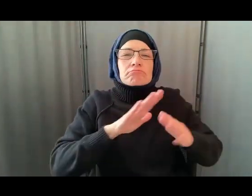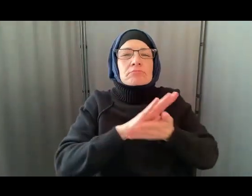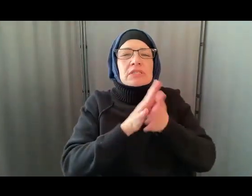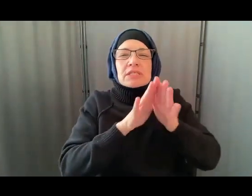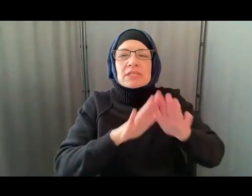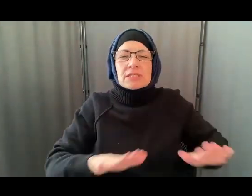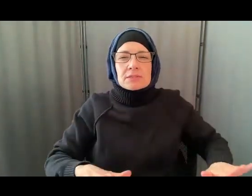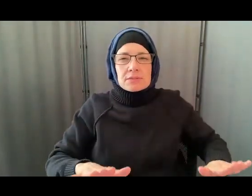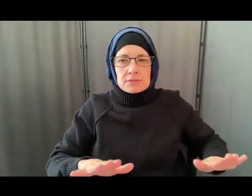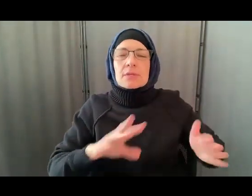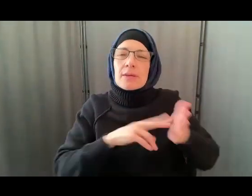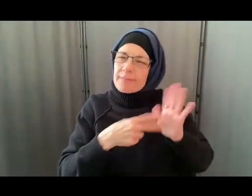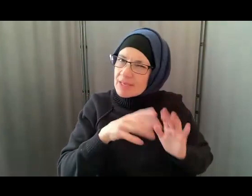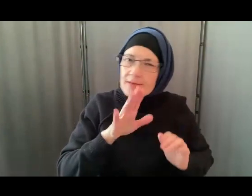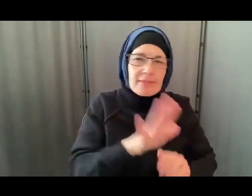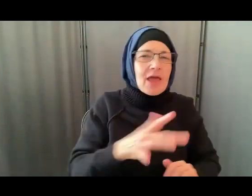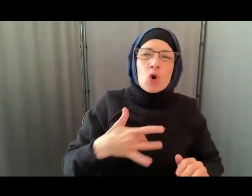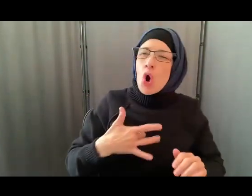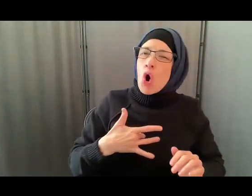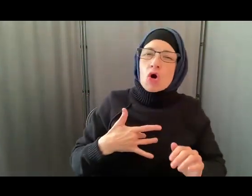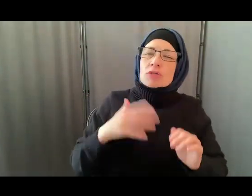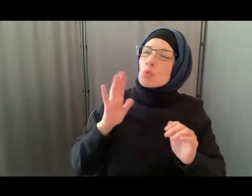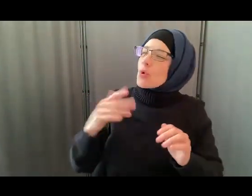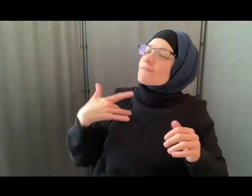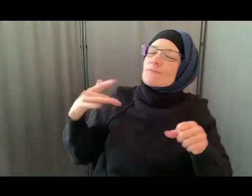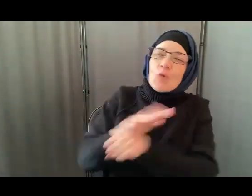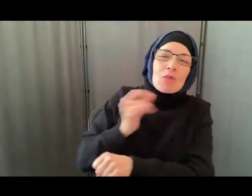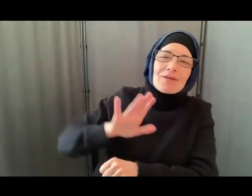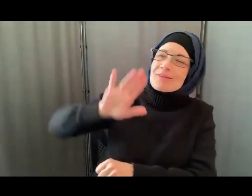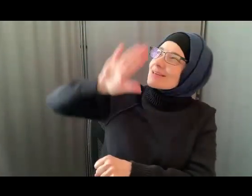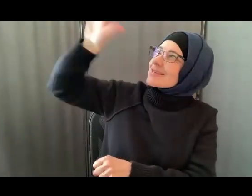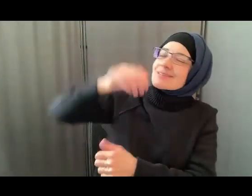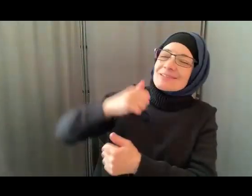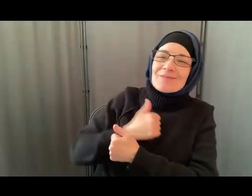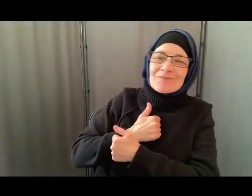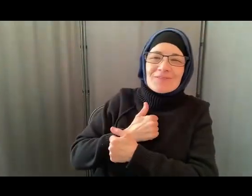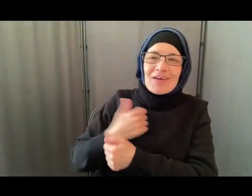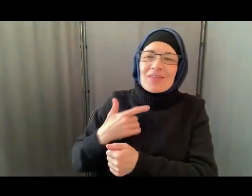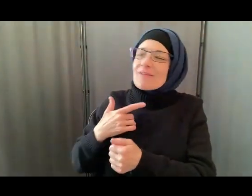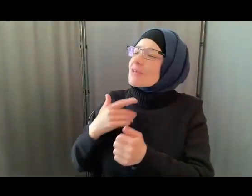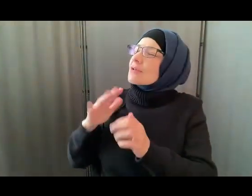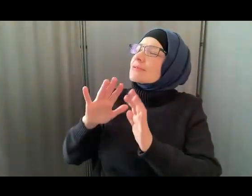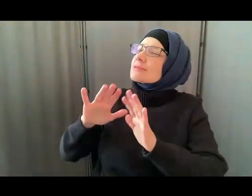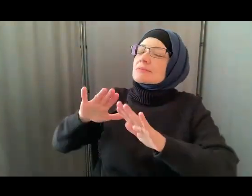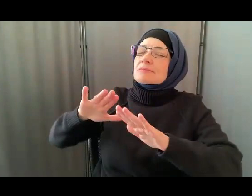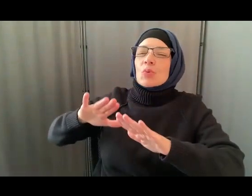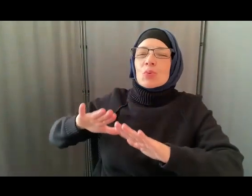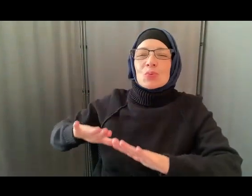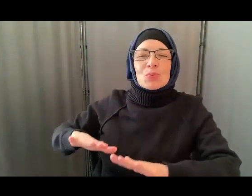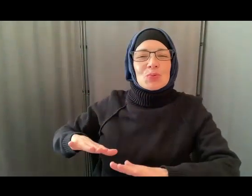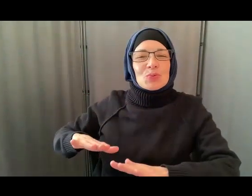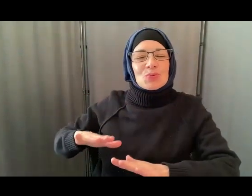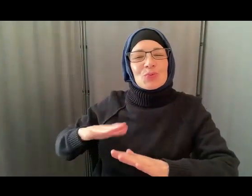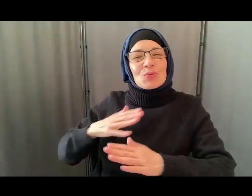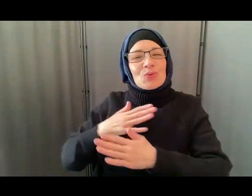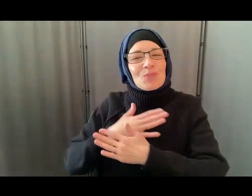of Allah subhanahu wa ta'ala, because they feel calm. They feel content and happy that Allah has chosen